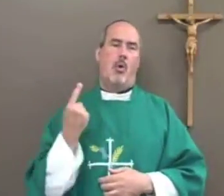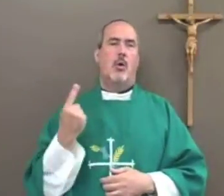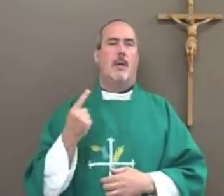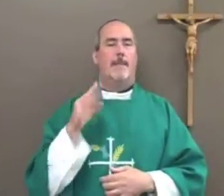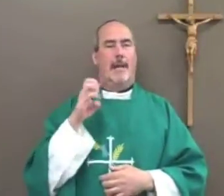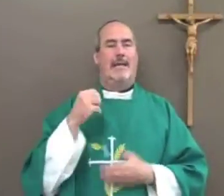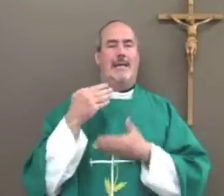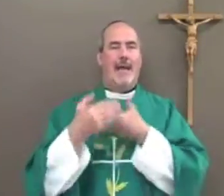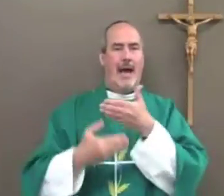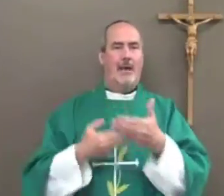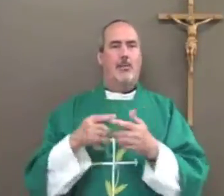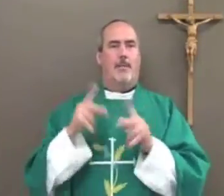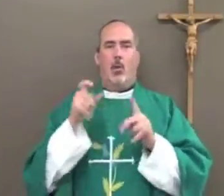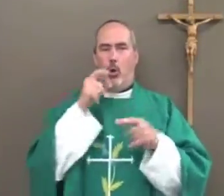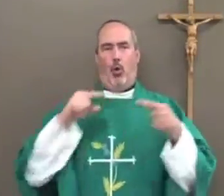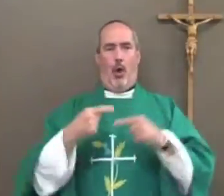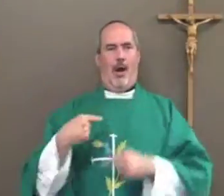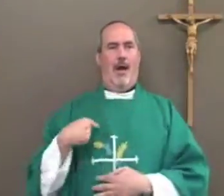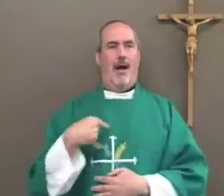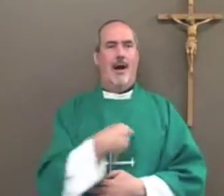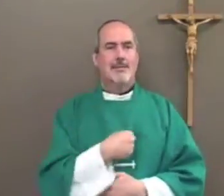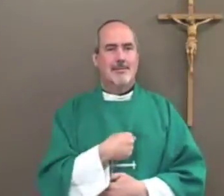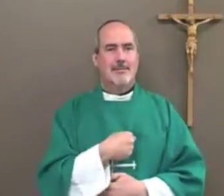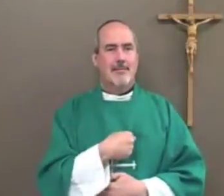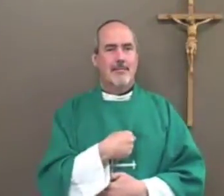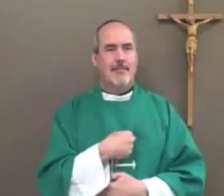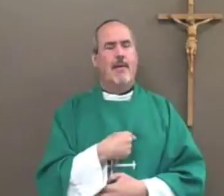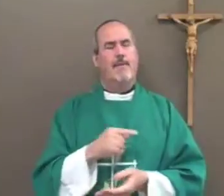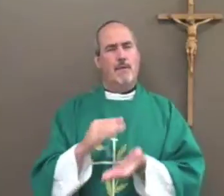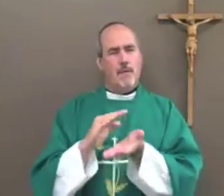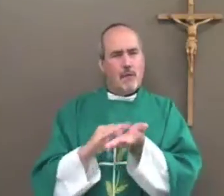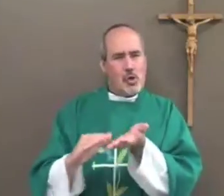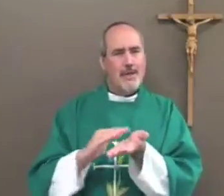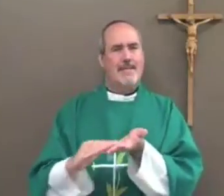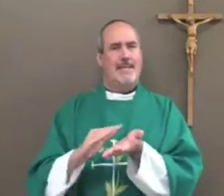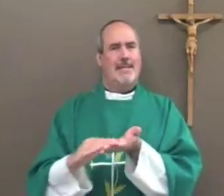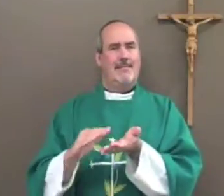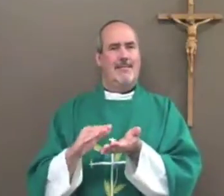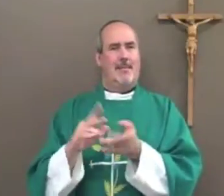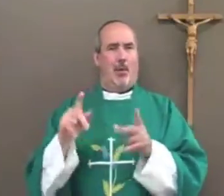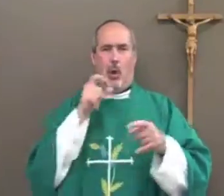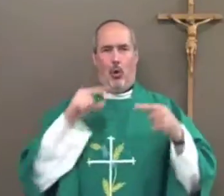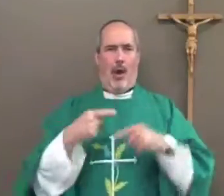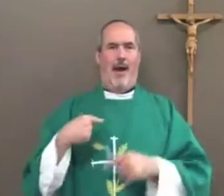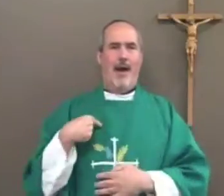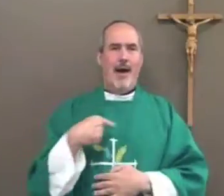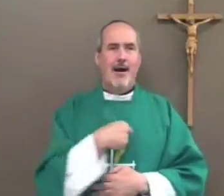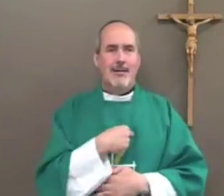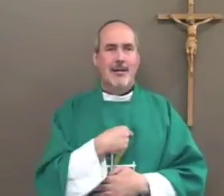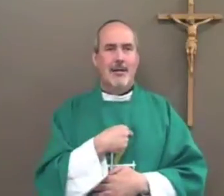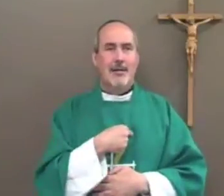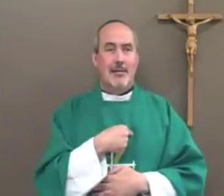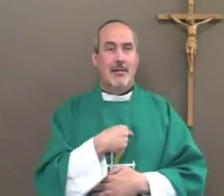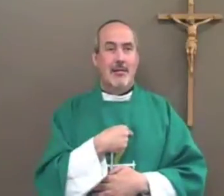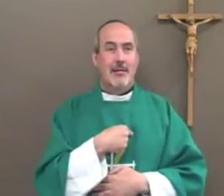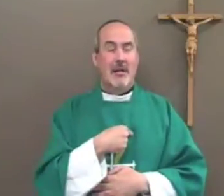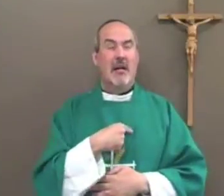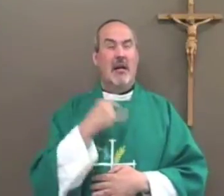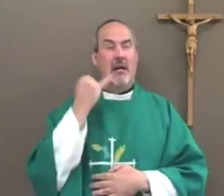God wants each and every one of us to always be kind, even to people that hurt us, to forgive the person who causes